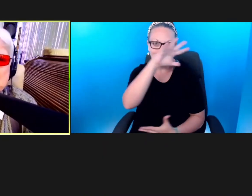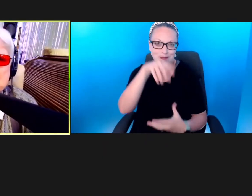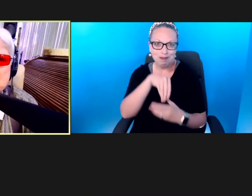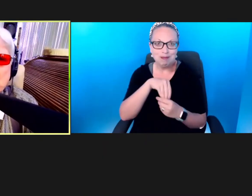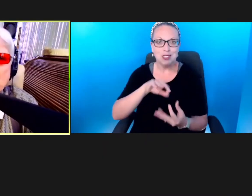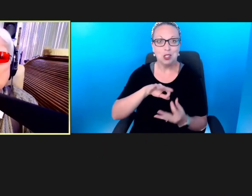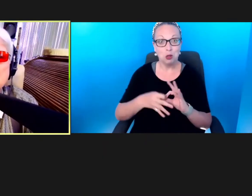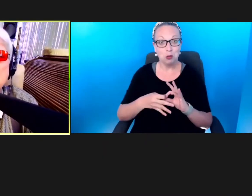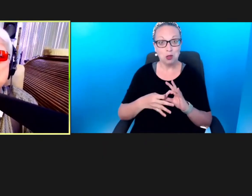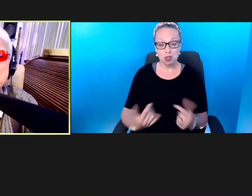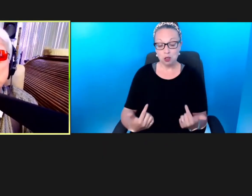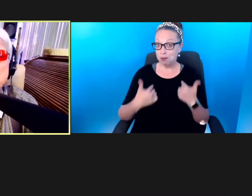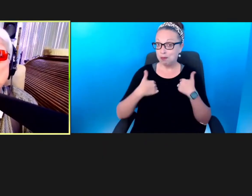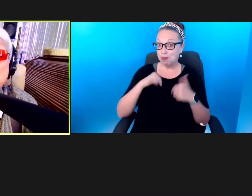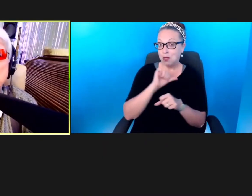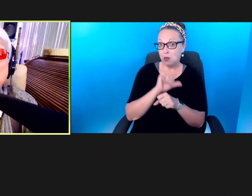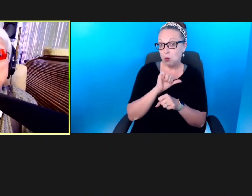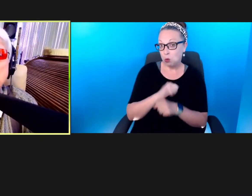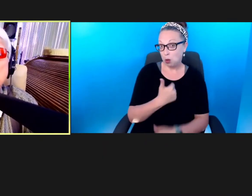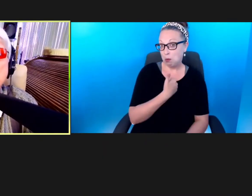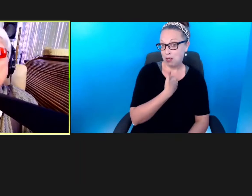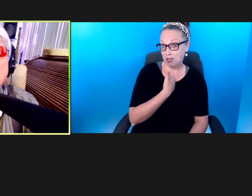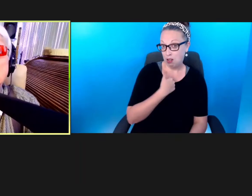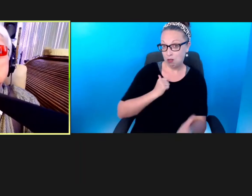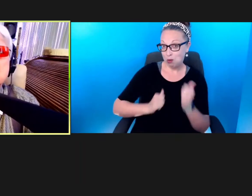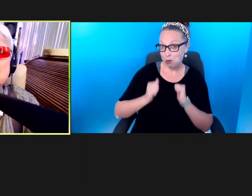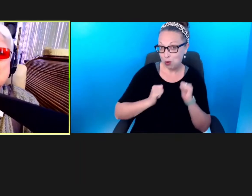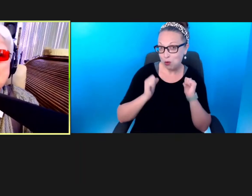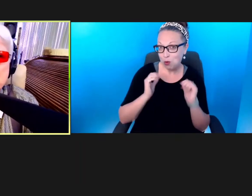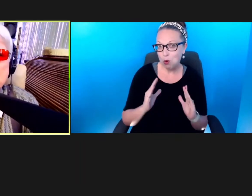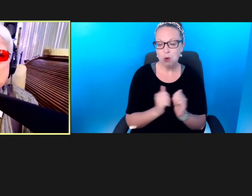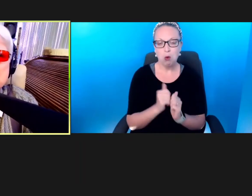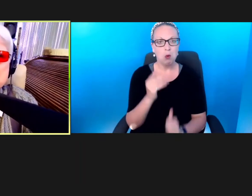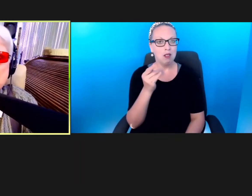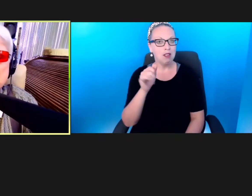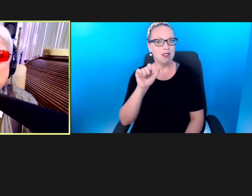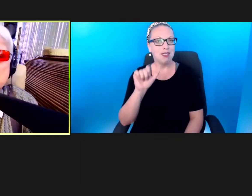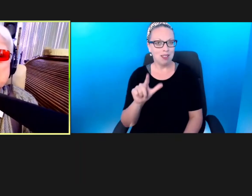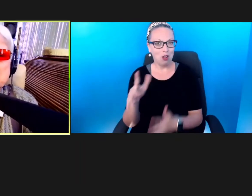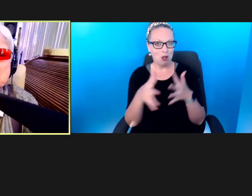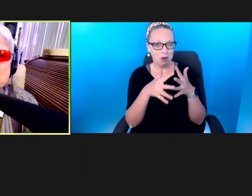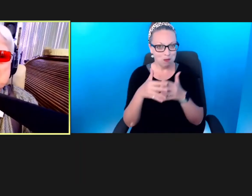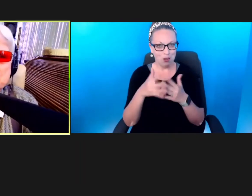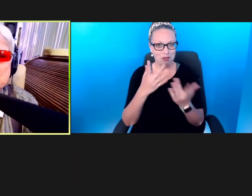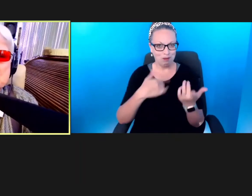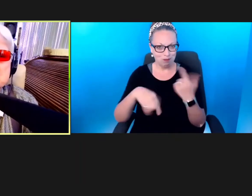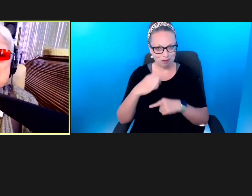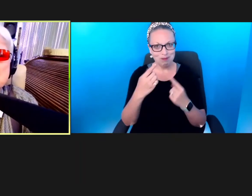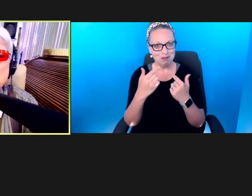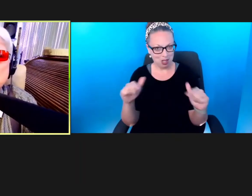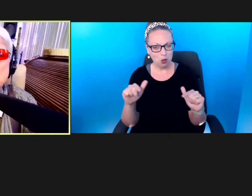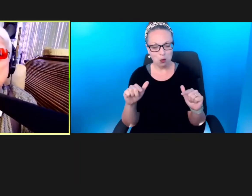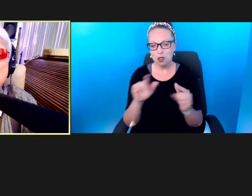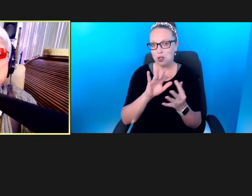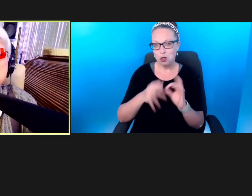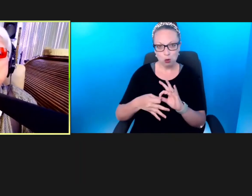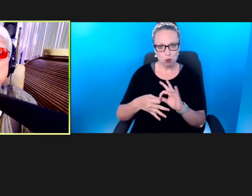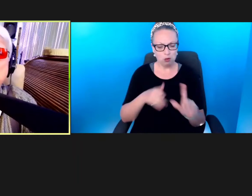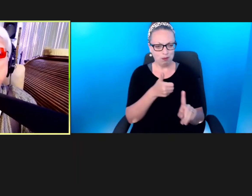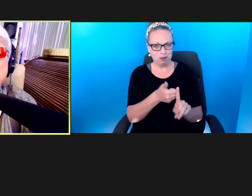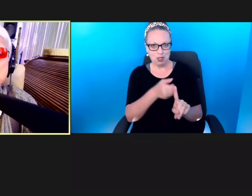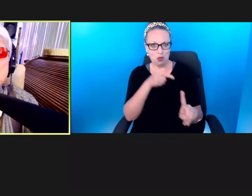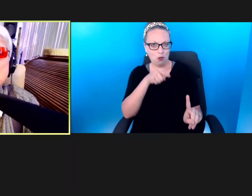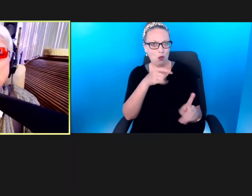I've worked as a performer with ASL, American Sign Language interpreters, who were